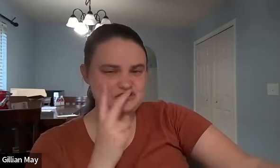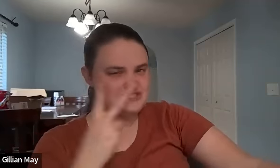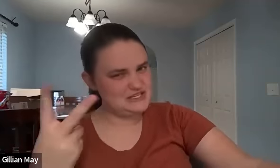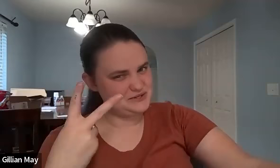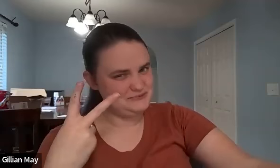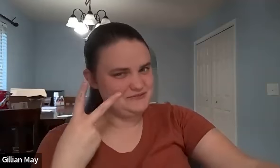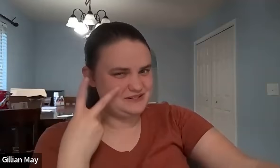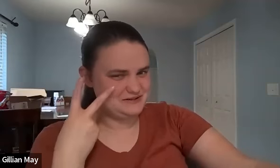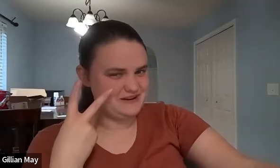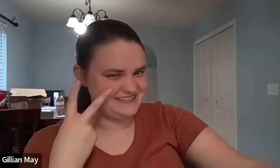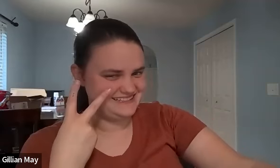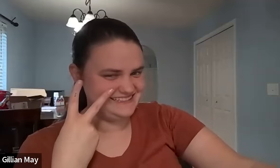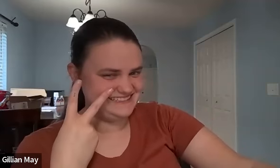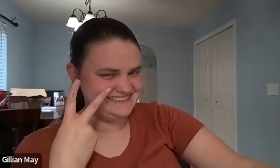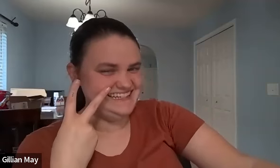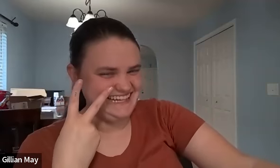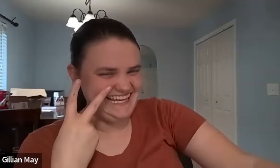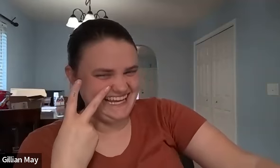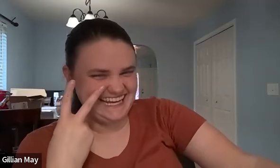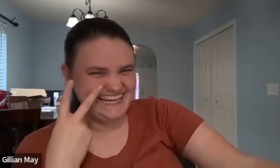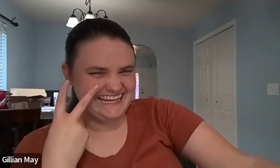There's two. There are two ways.